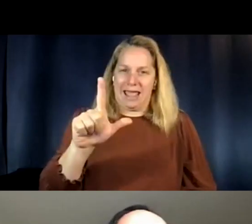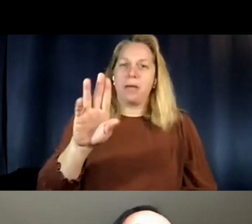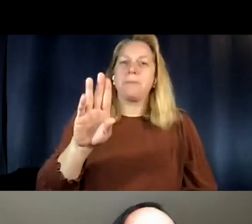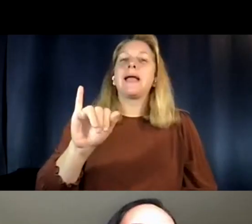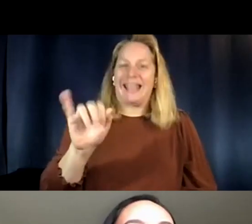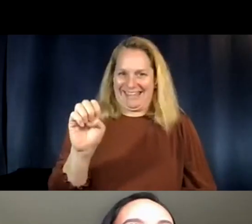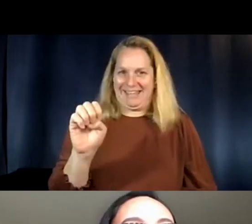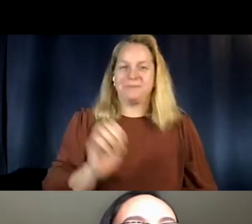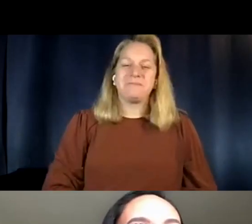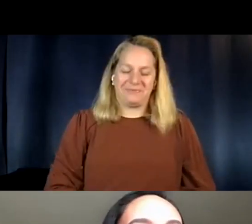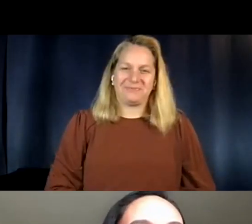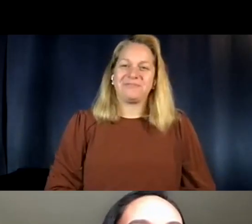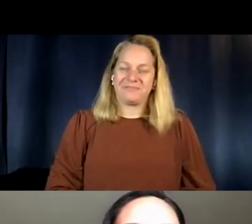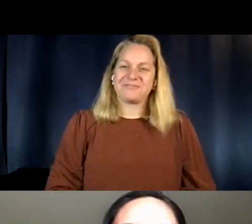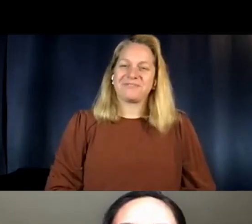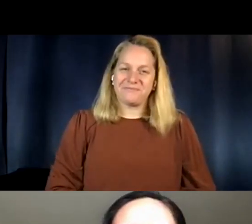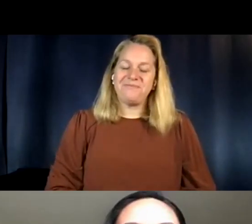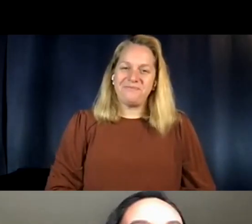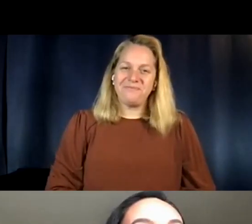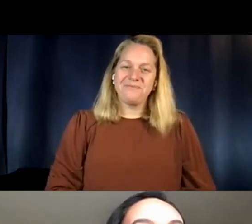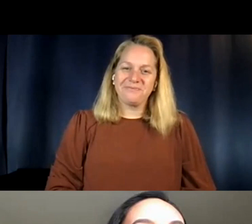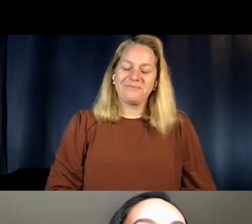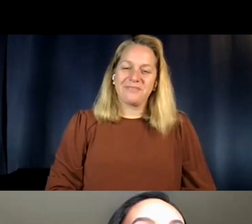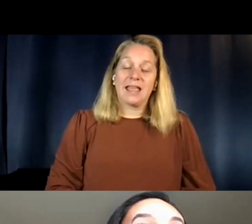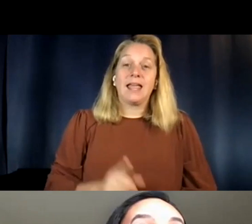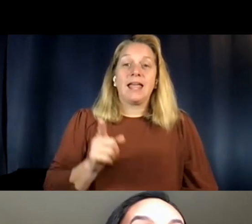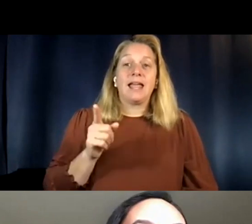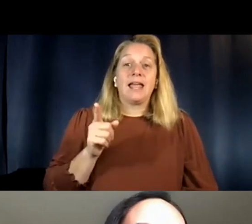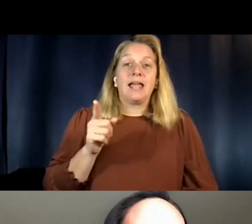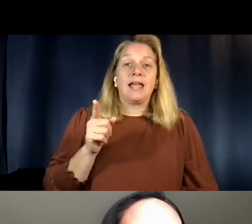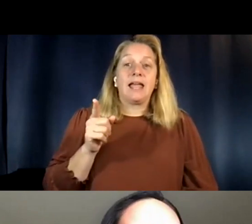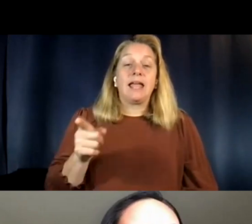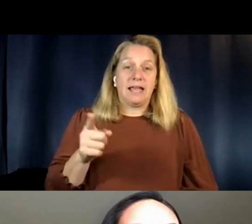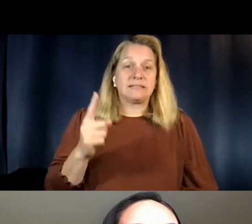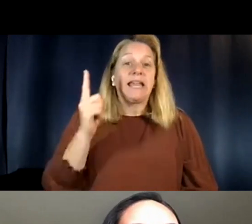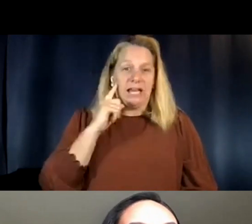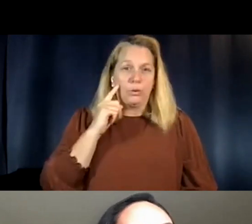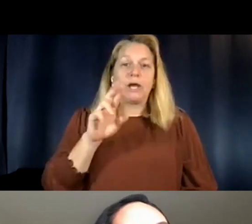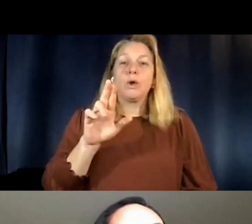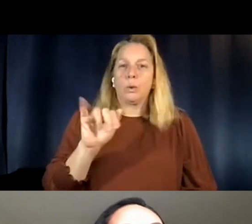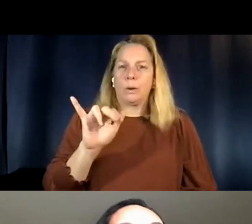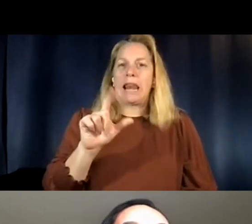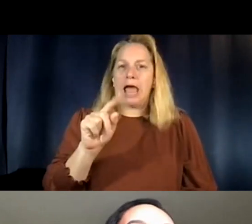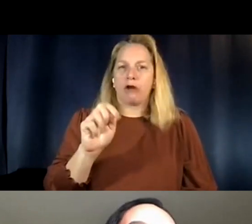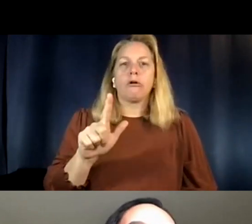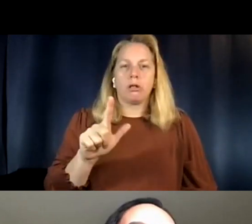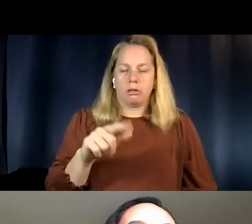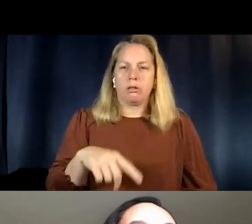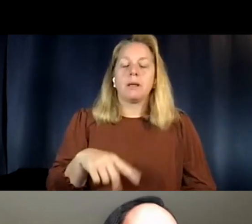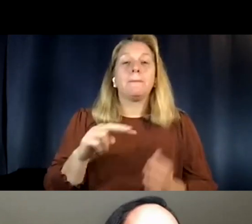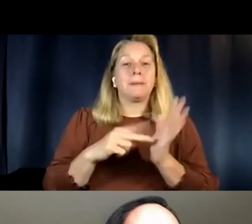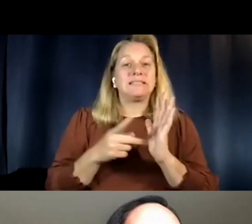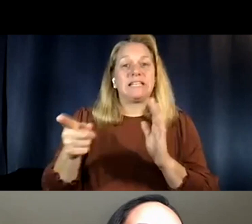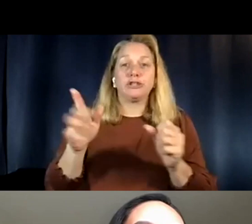Albie, yes. And his hearing is unilateral hearing. In his case, he is